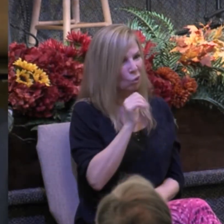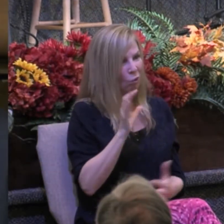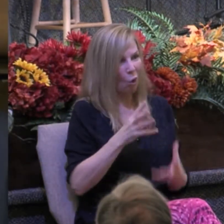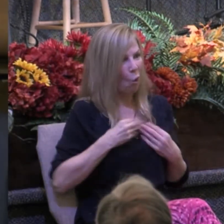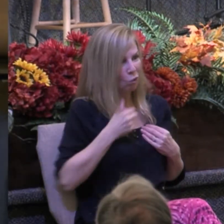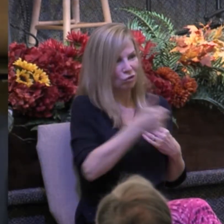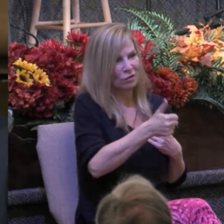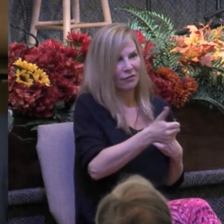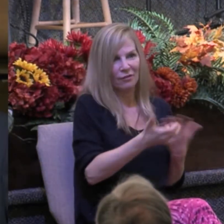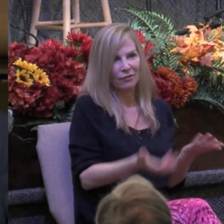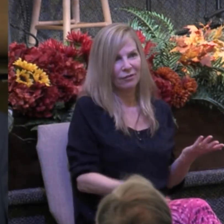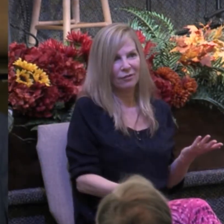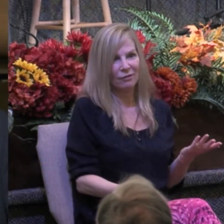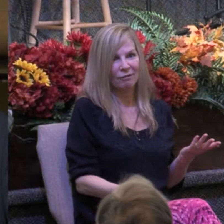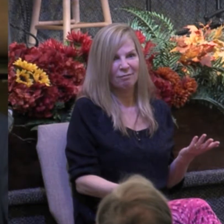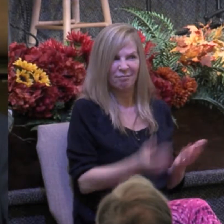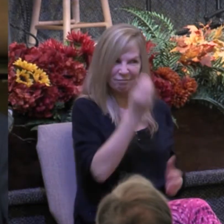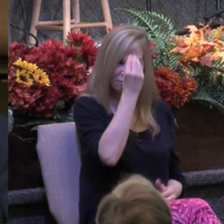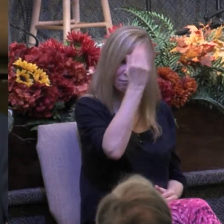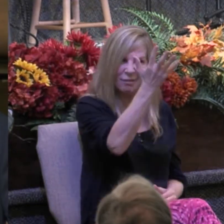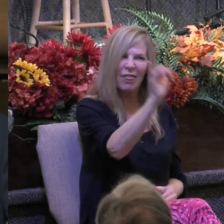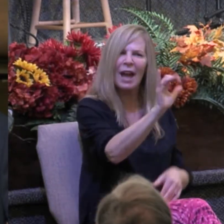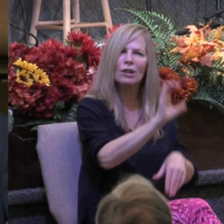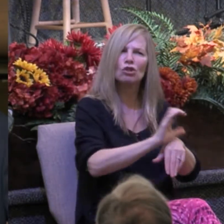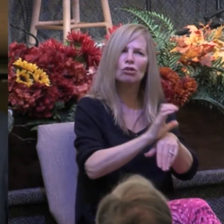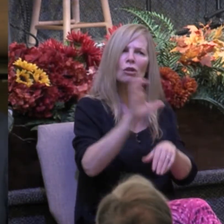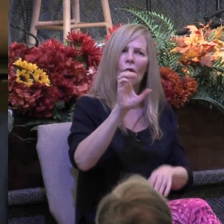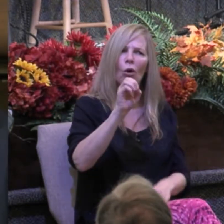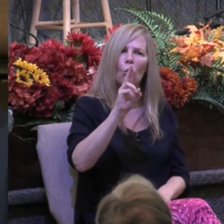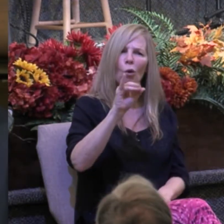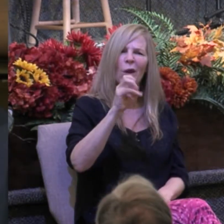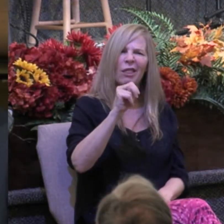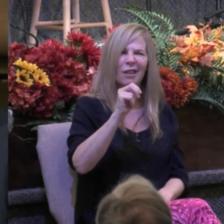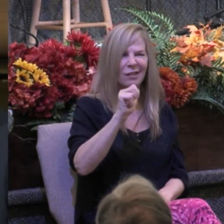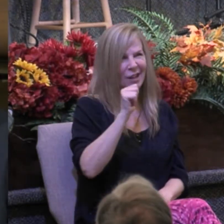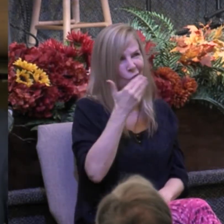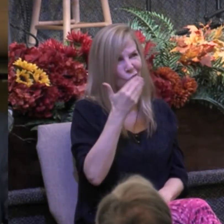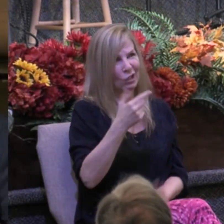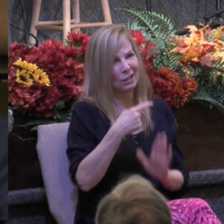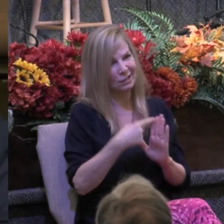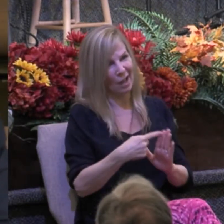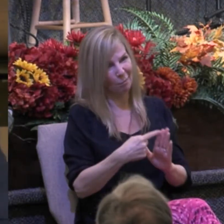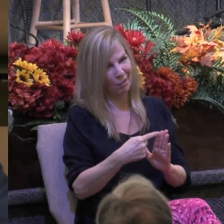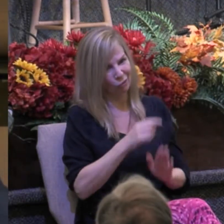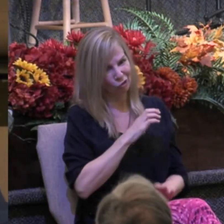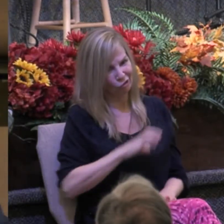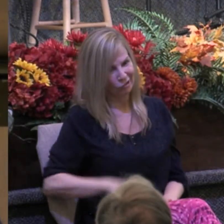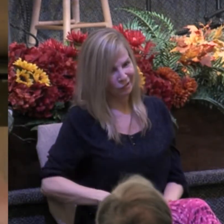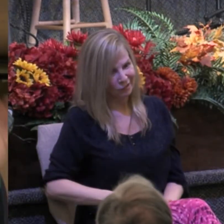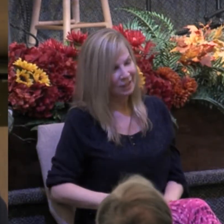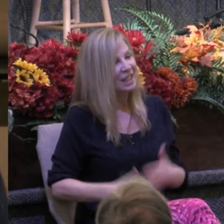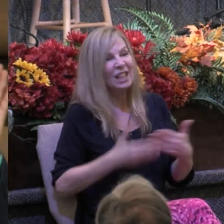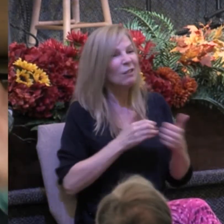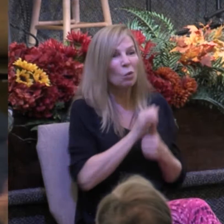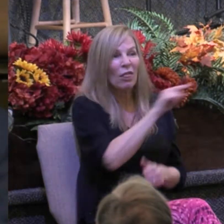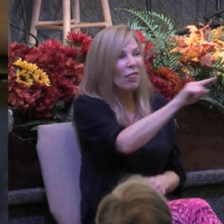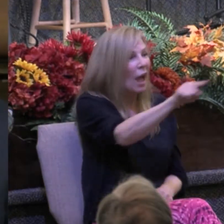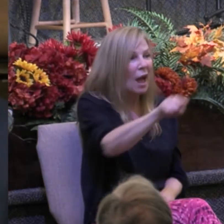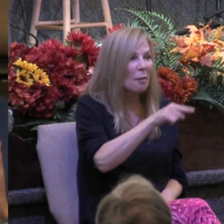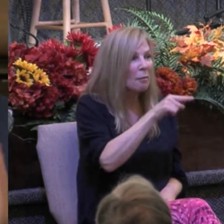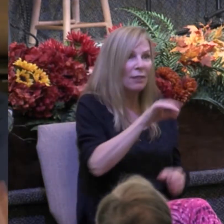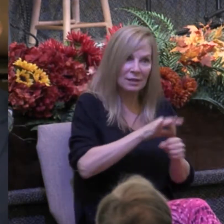the carnal Corinthians who were not a very good example of what Christians should be. Even with them, the Spirit of